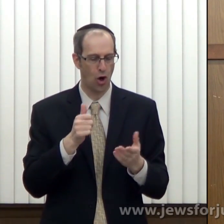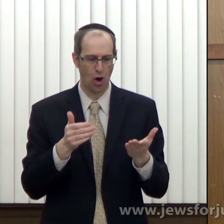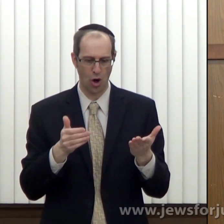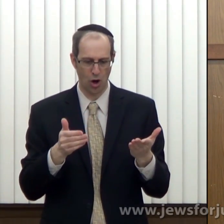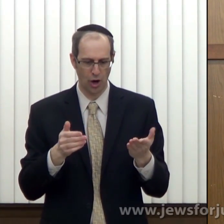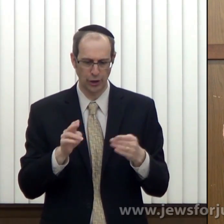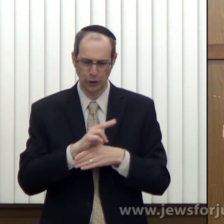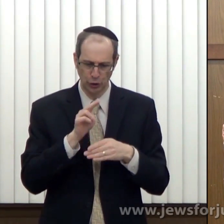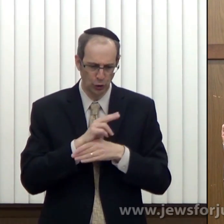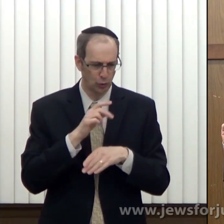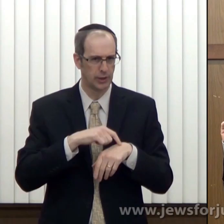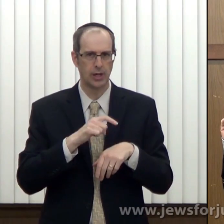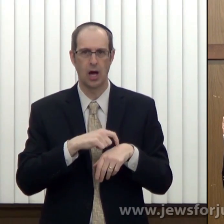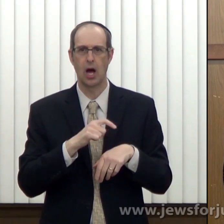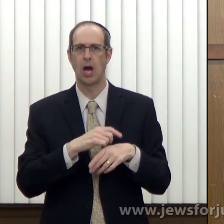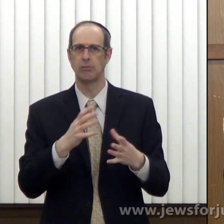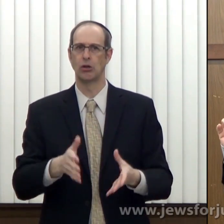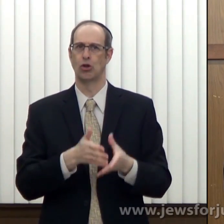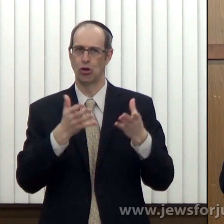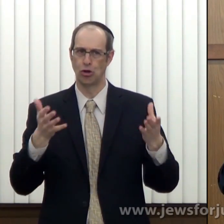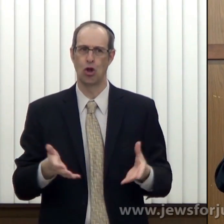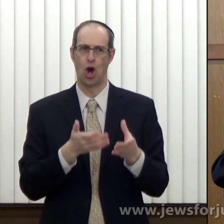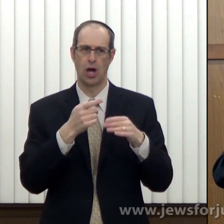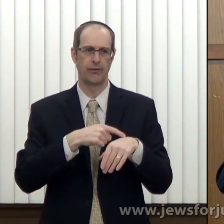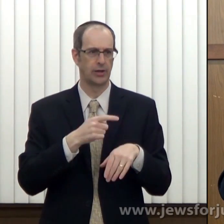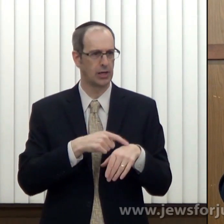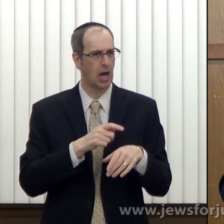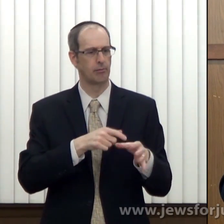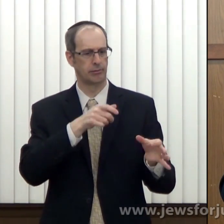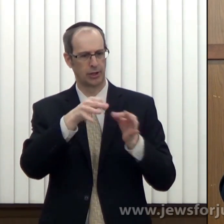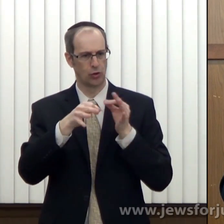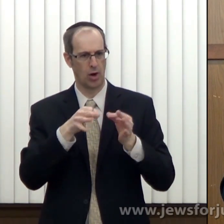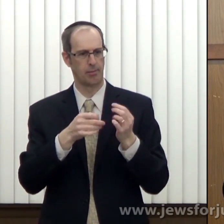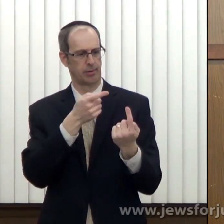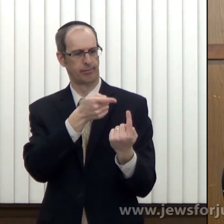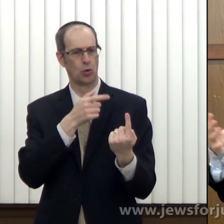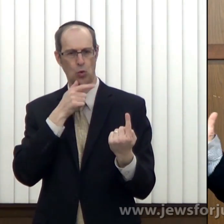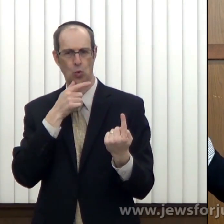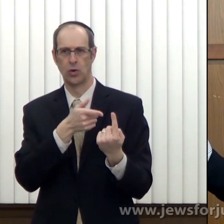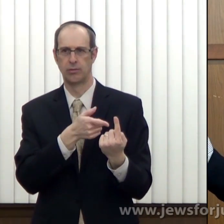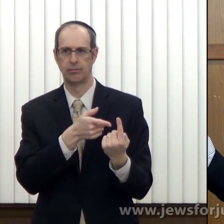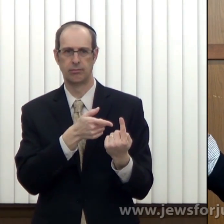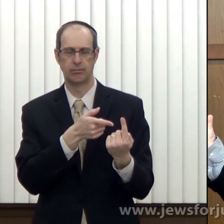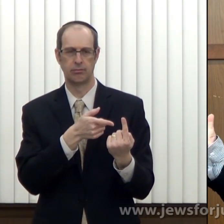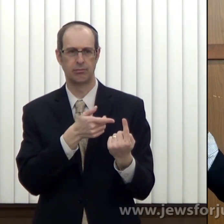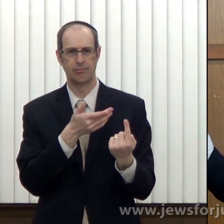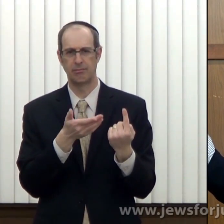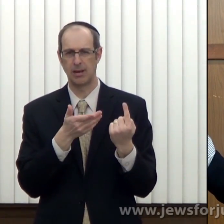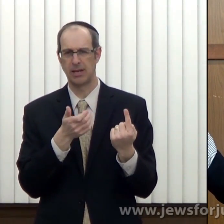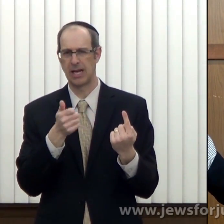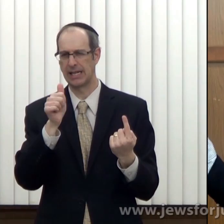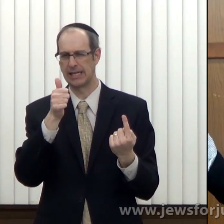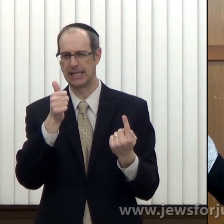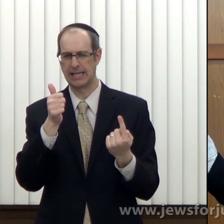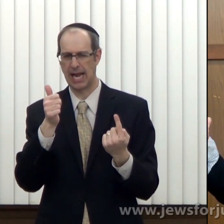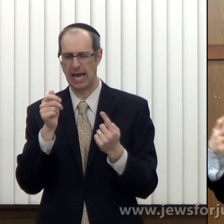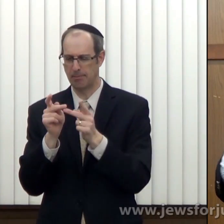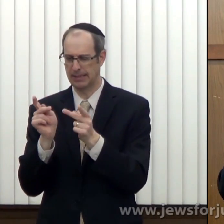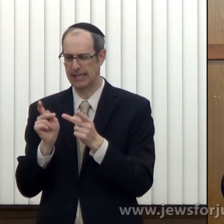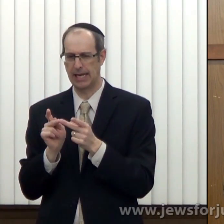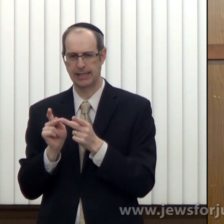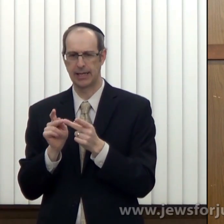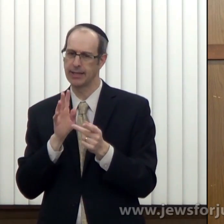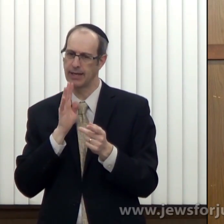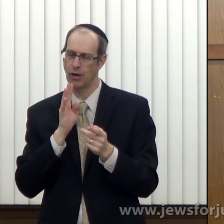a lot of time describing this person. There are only, let's say, 10 passages